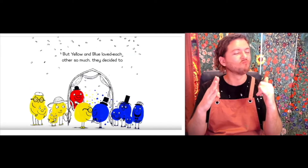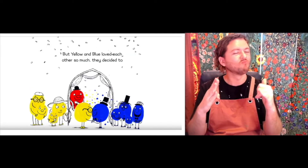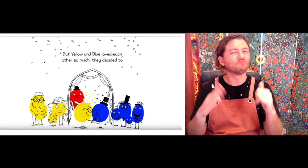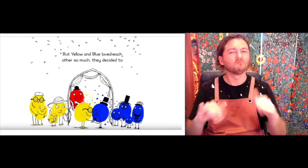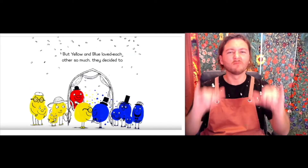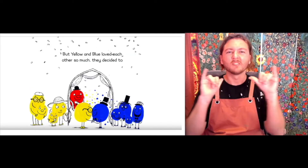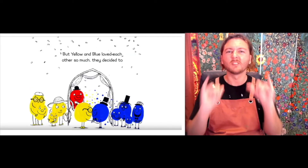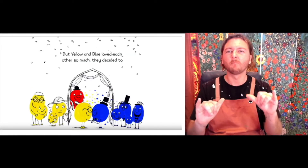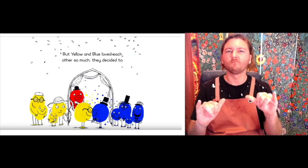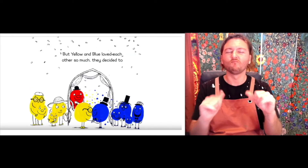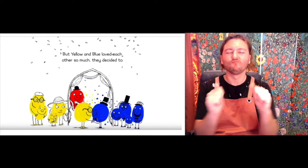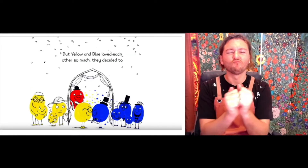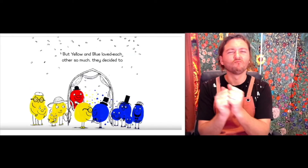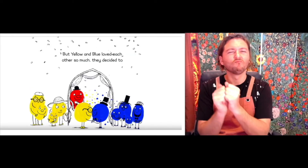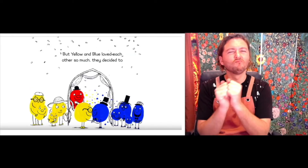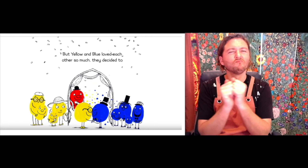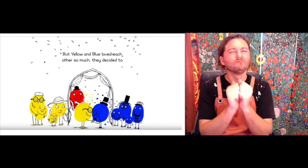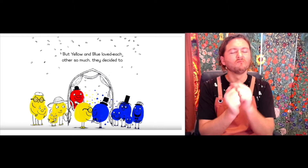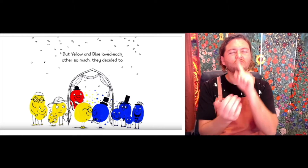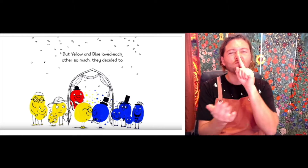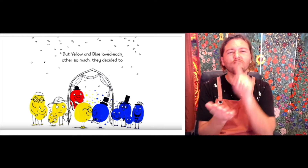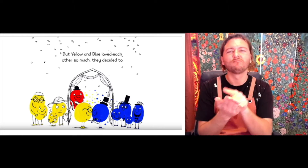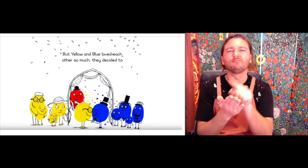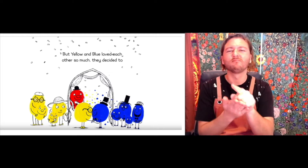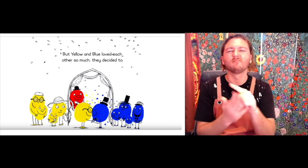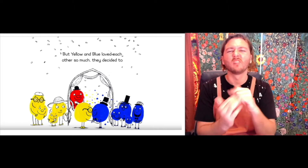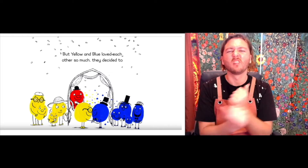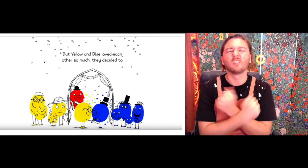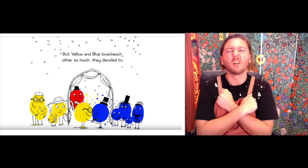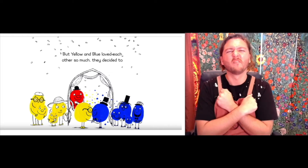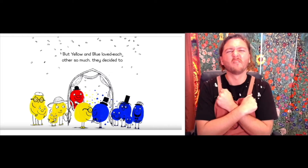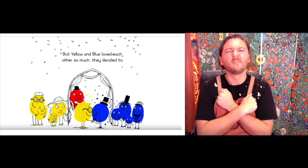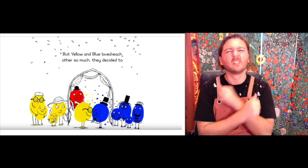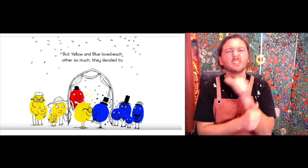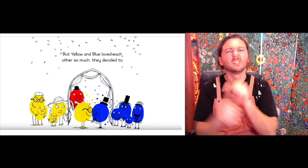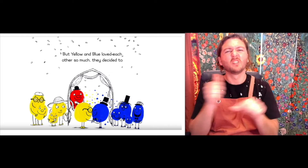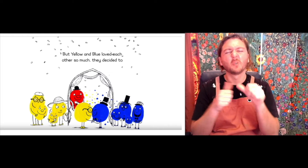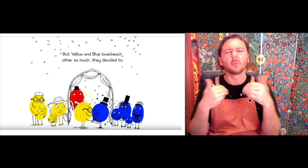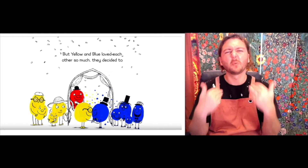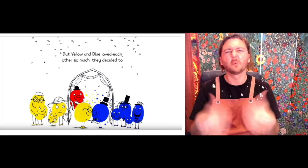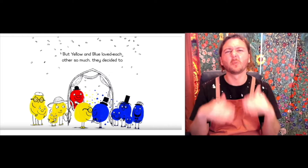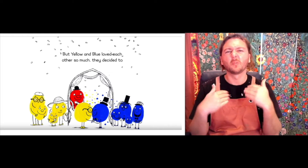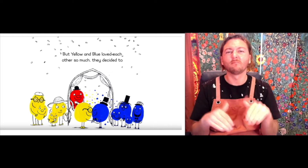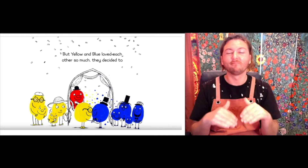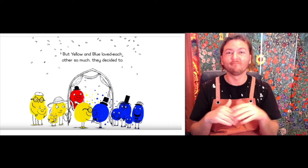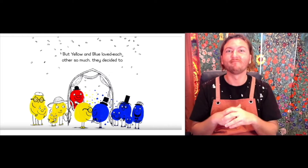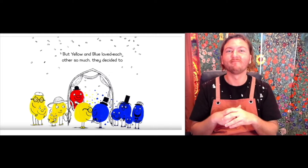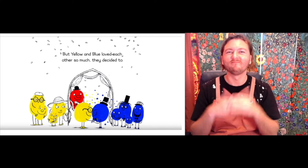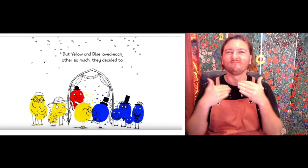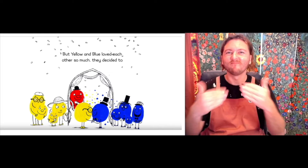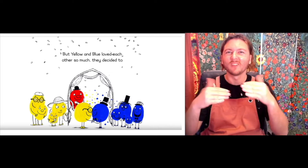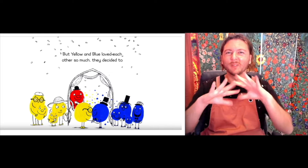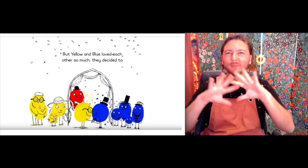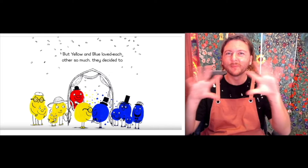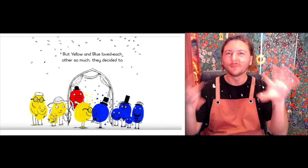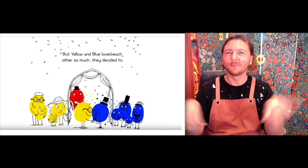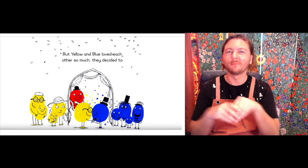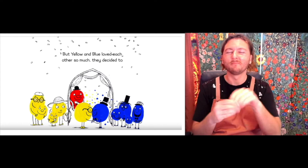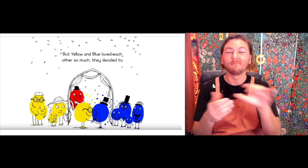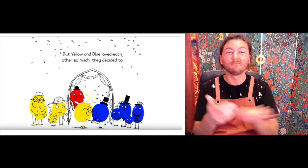The yellow and the blue didn't pay them any mind. They fell in love and they loved each other so very much, and